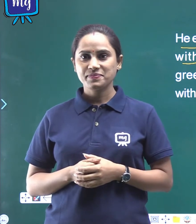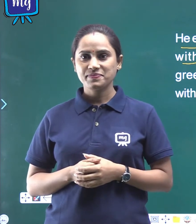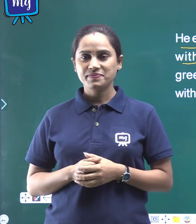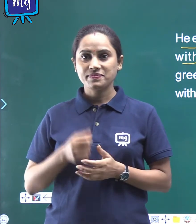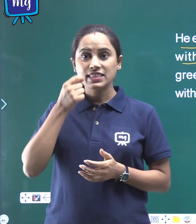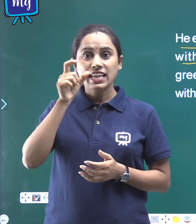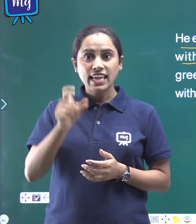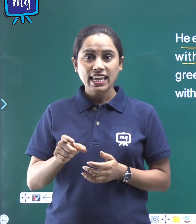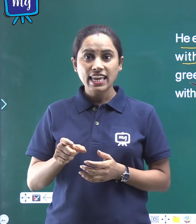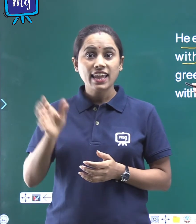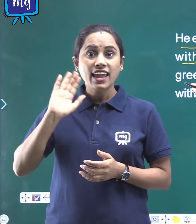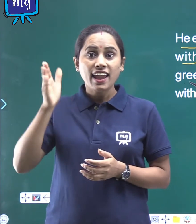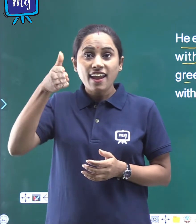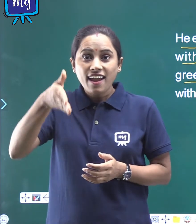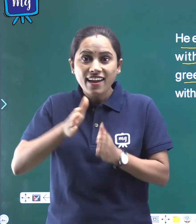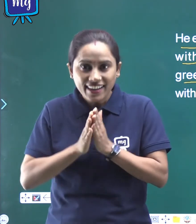He greeted